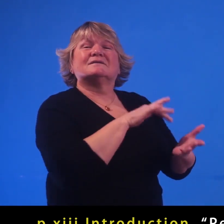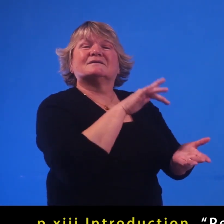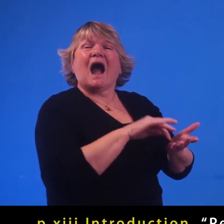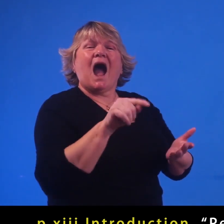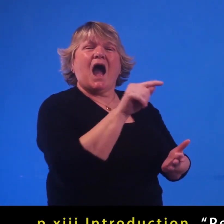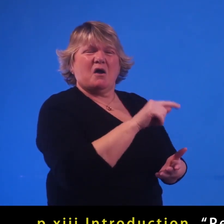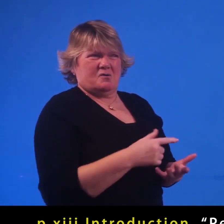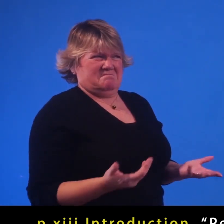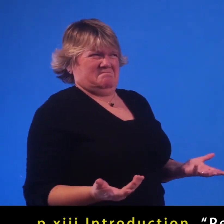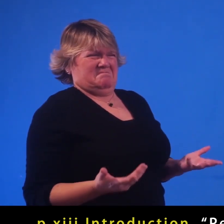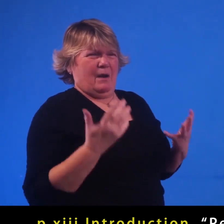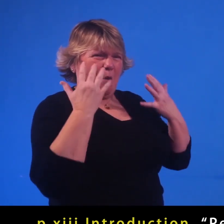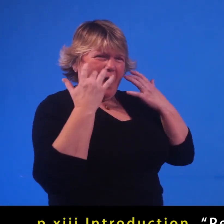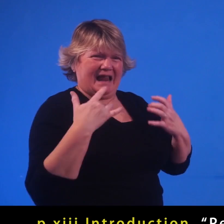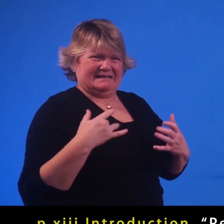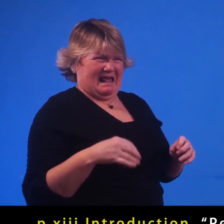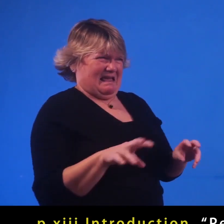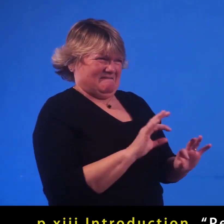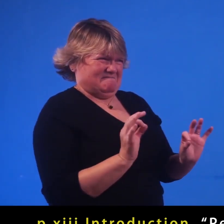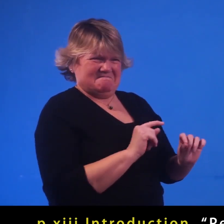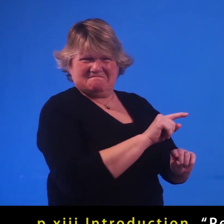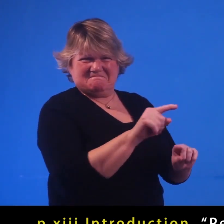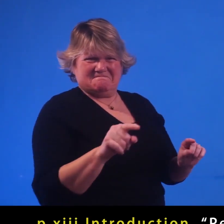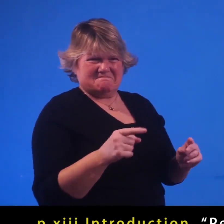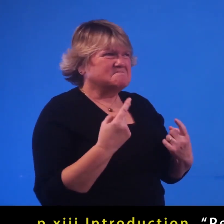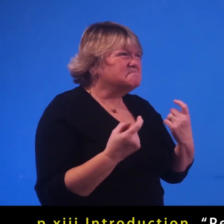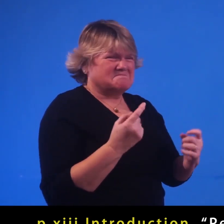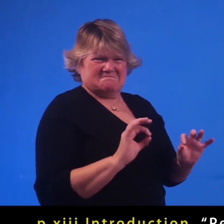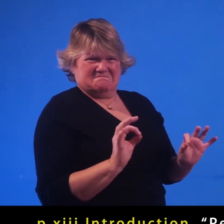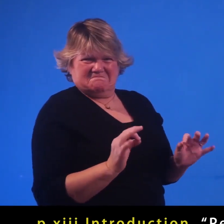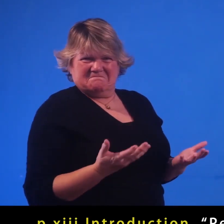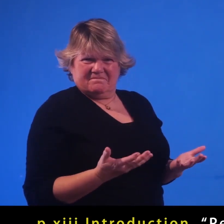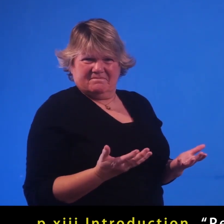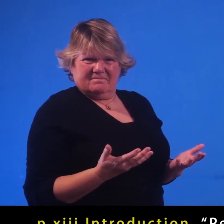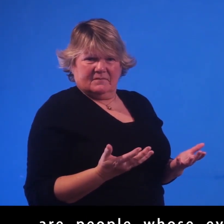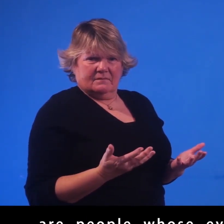People who think there is not much wildlife to watch and find out about in towns